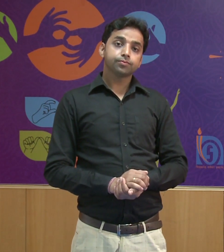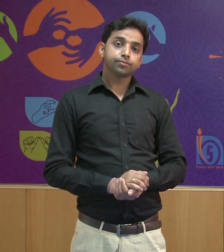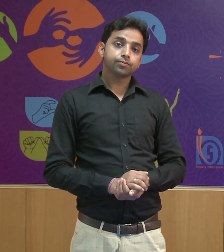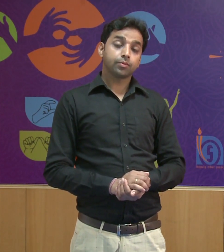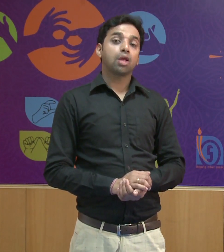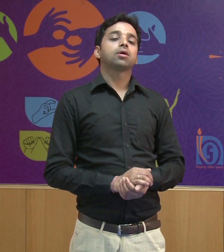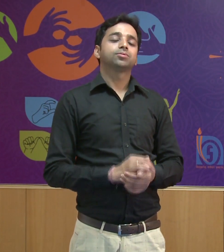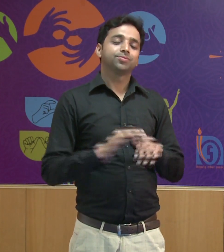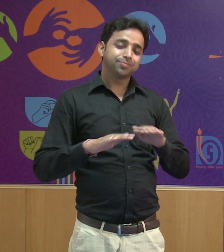Learners,